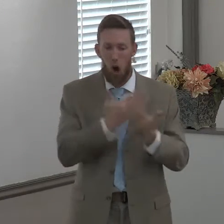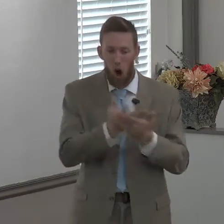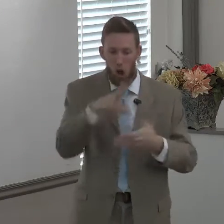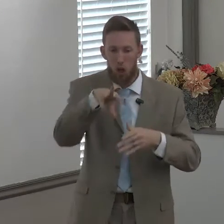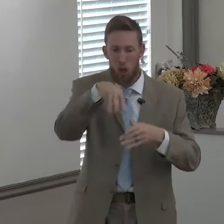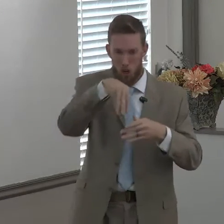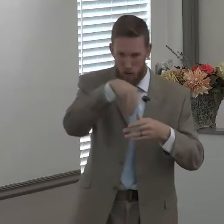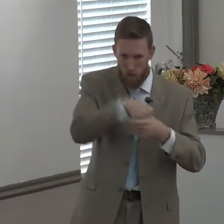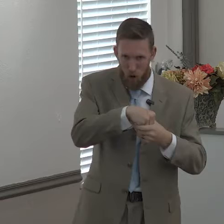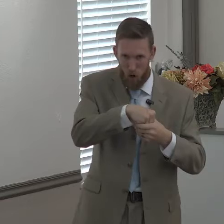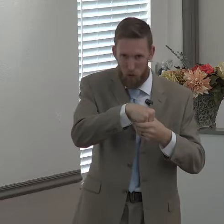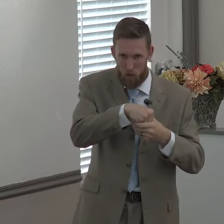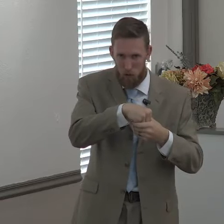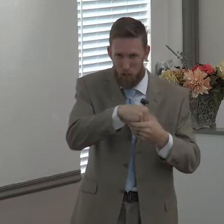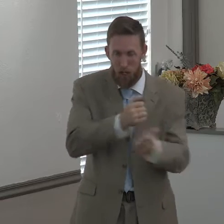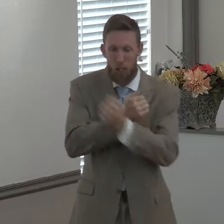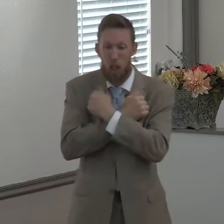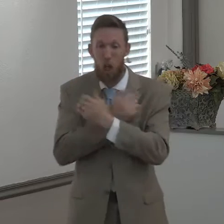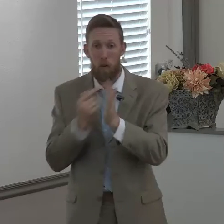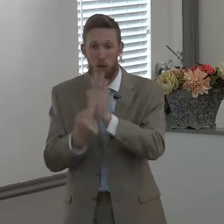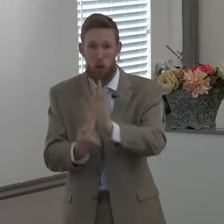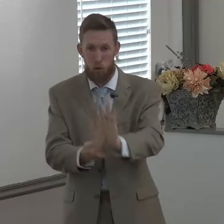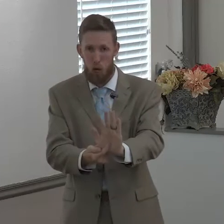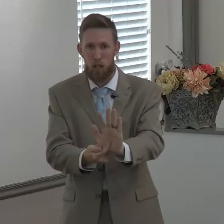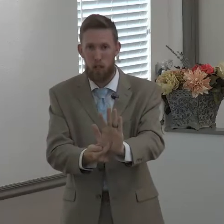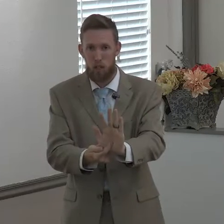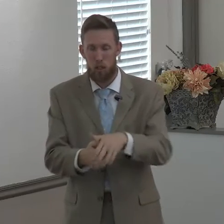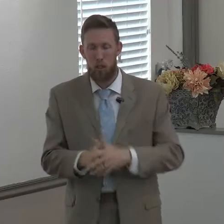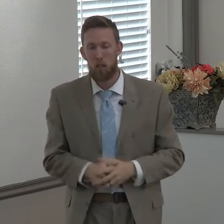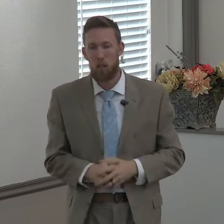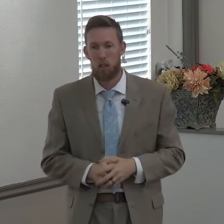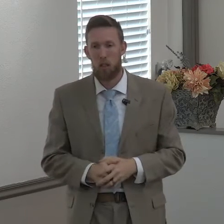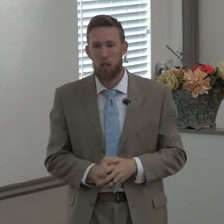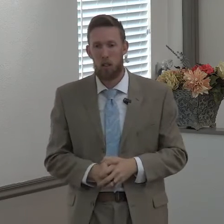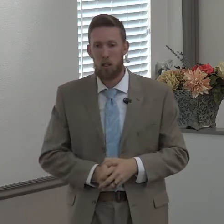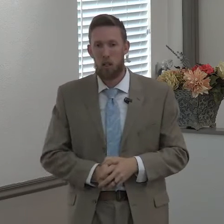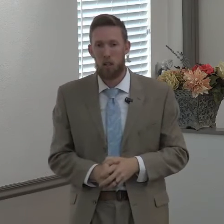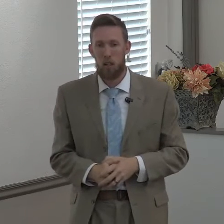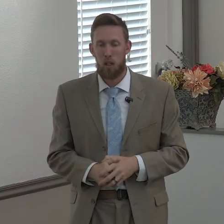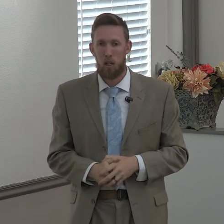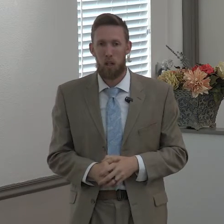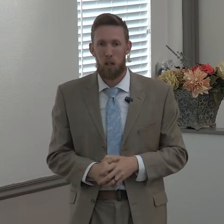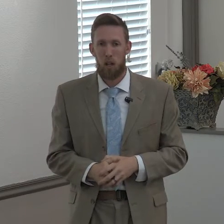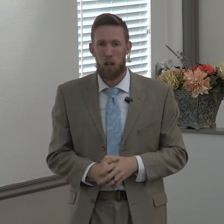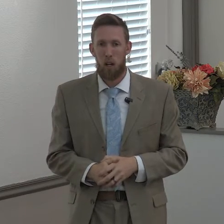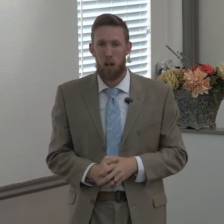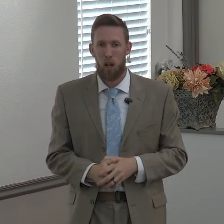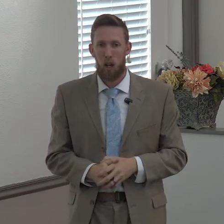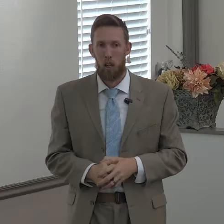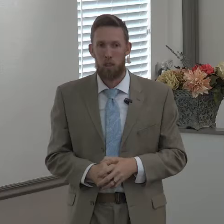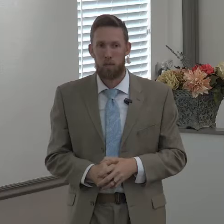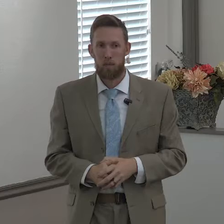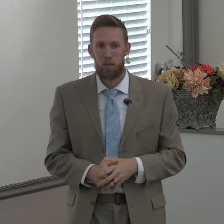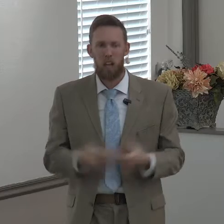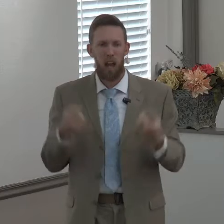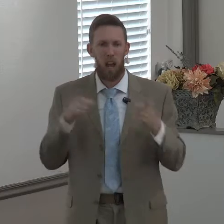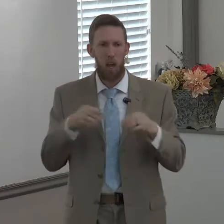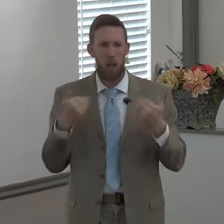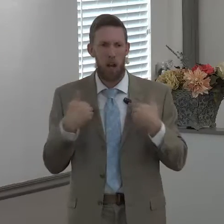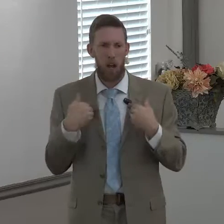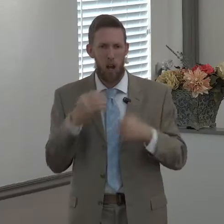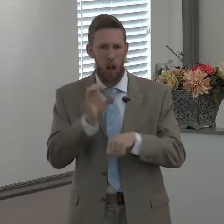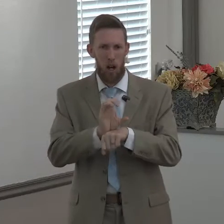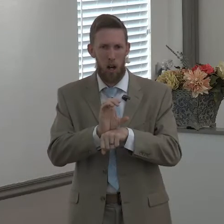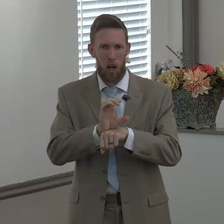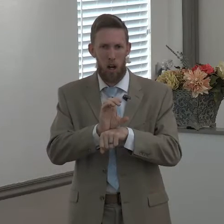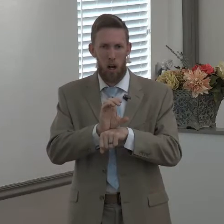in our life. And the list there is a list that we also see evident in sacrificial love,